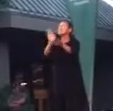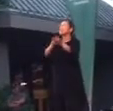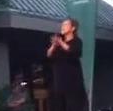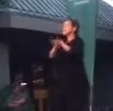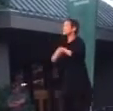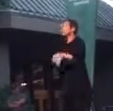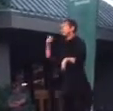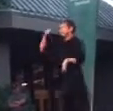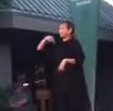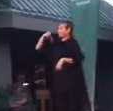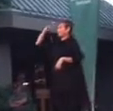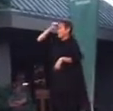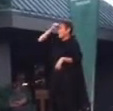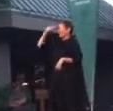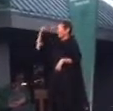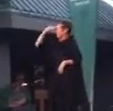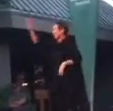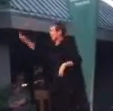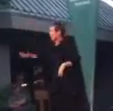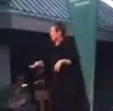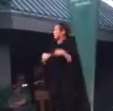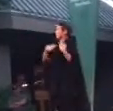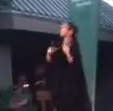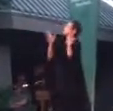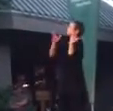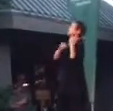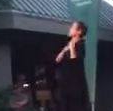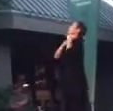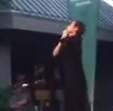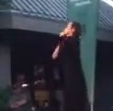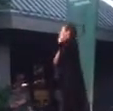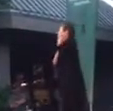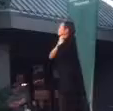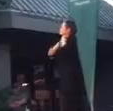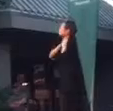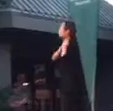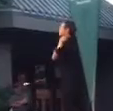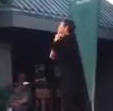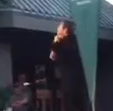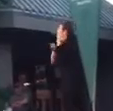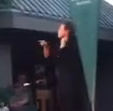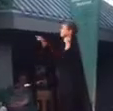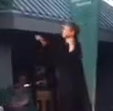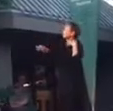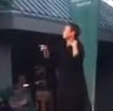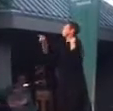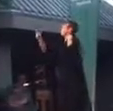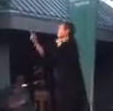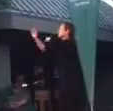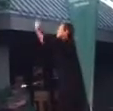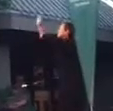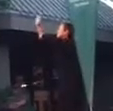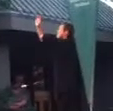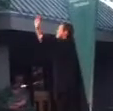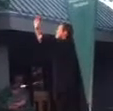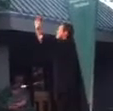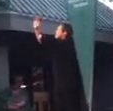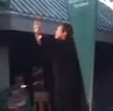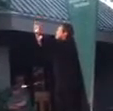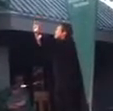again. Well, the boy didn't know that, and he went on his way towards that temple. And he kept on going until